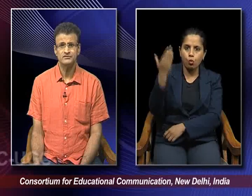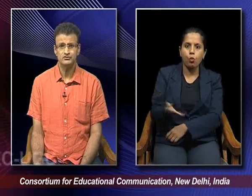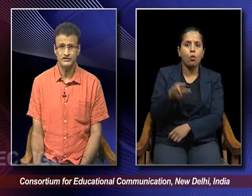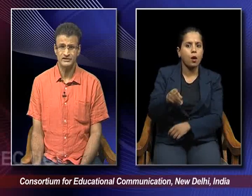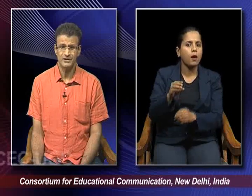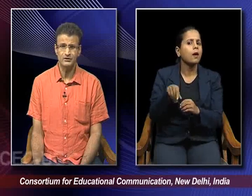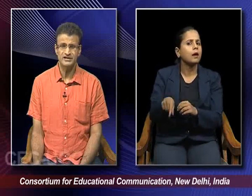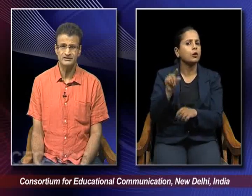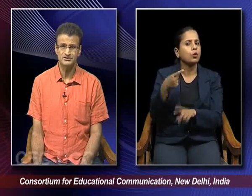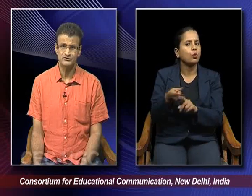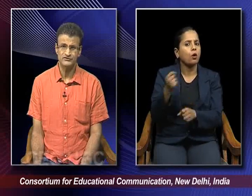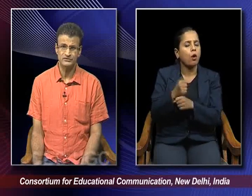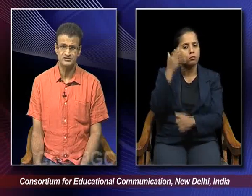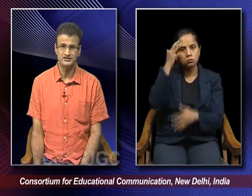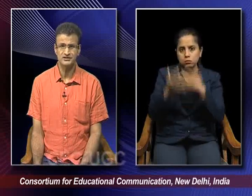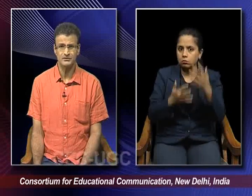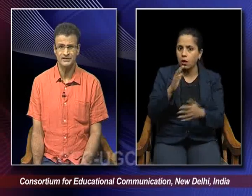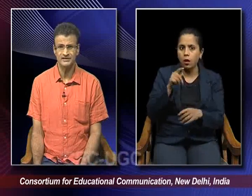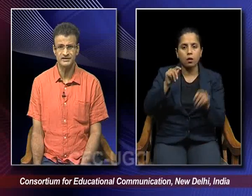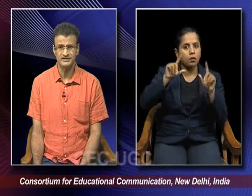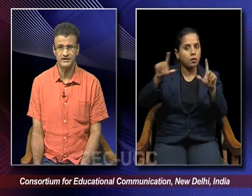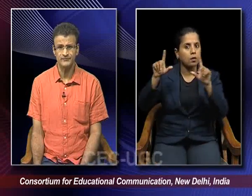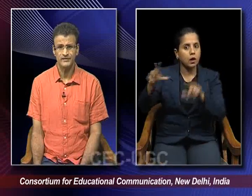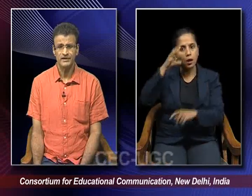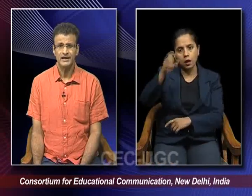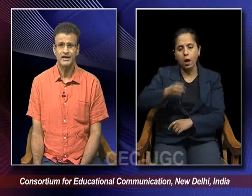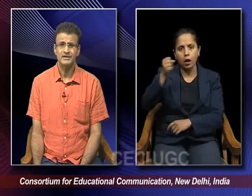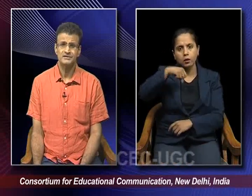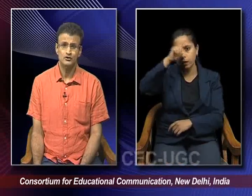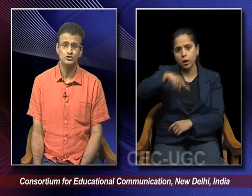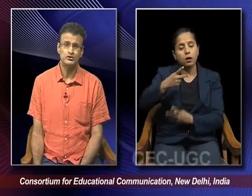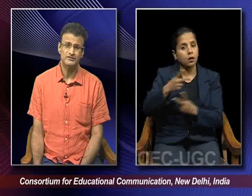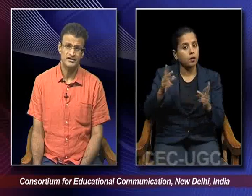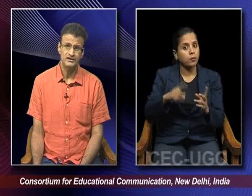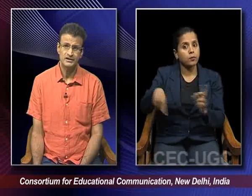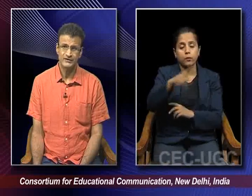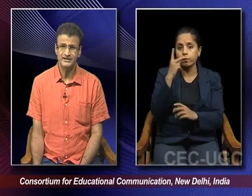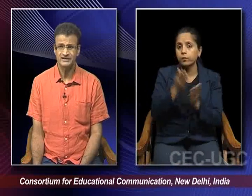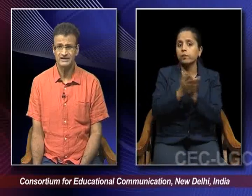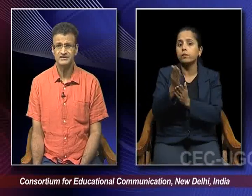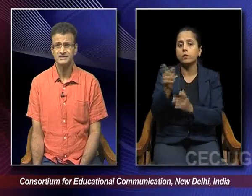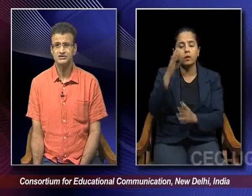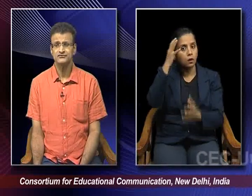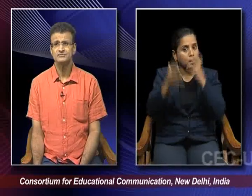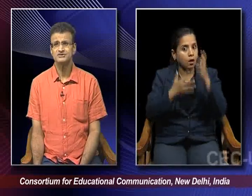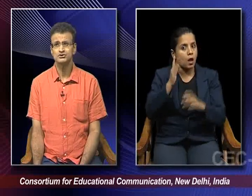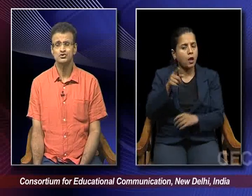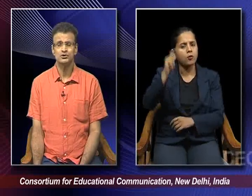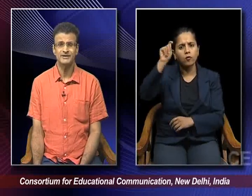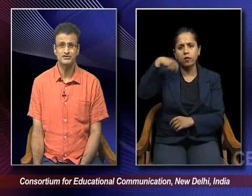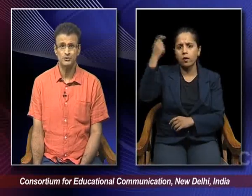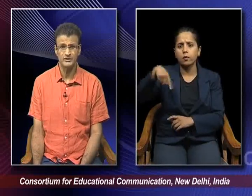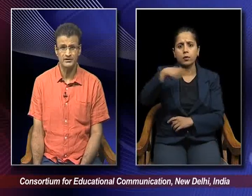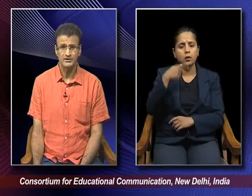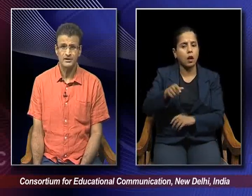government was worried about the exhibition of the films relating to Gandhi in India, and they were also in a way worried that these kinds of films, they should not